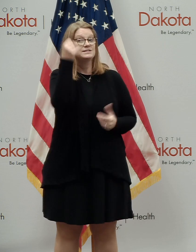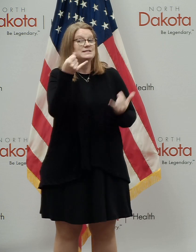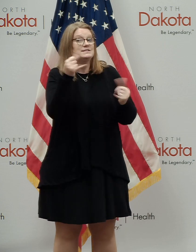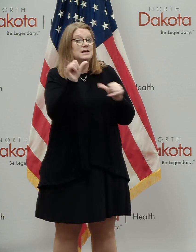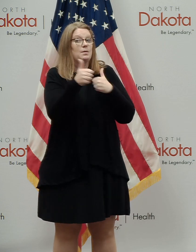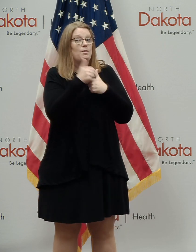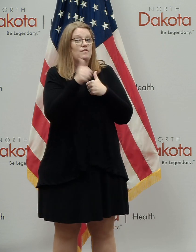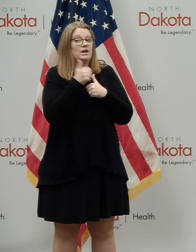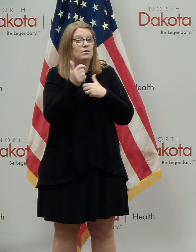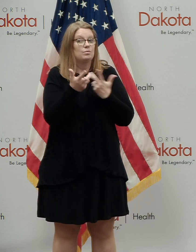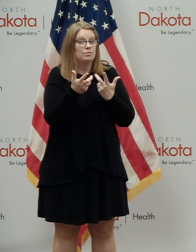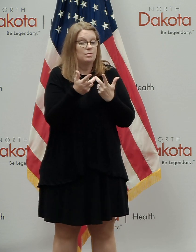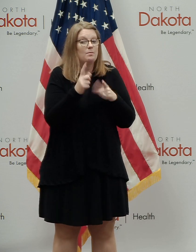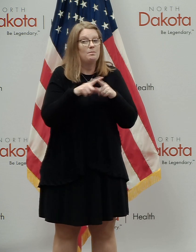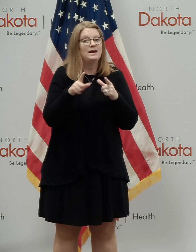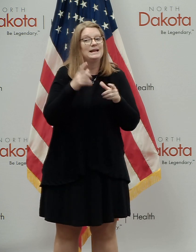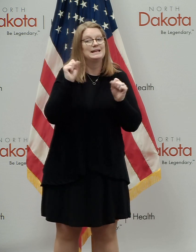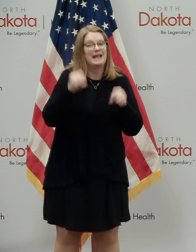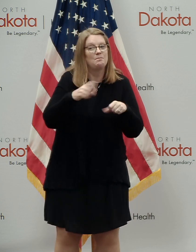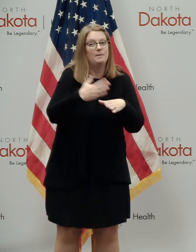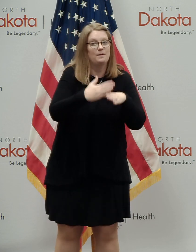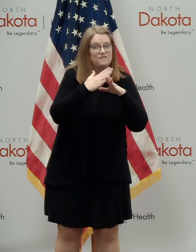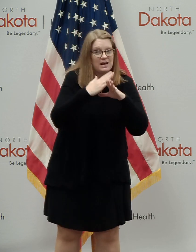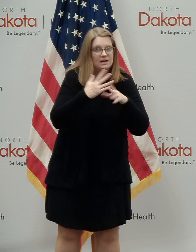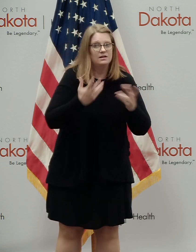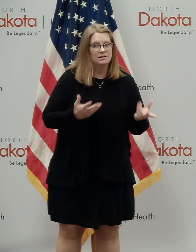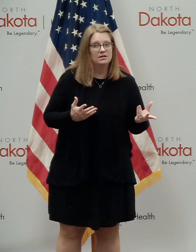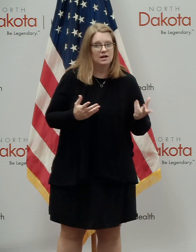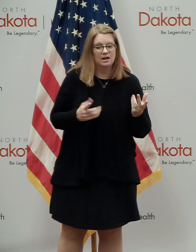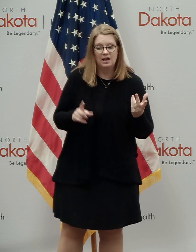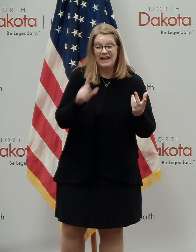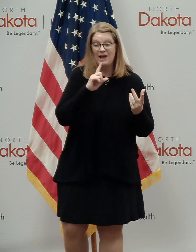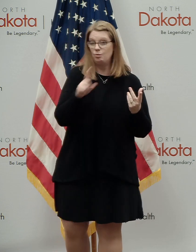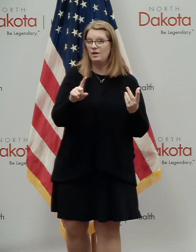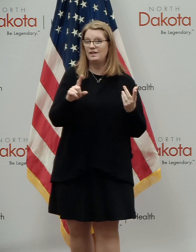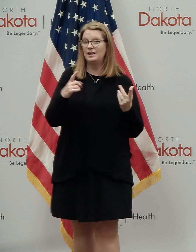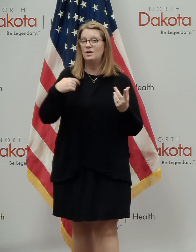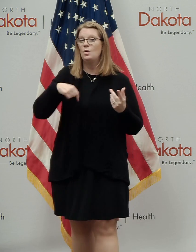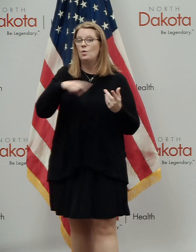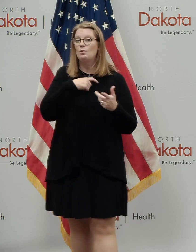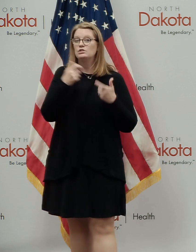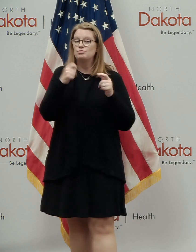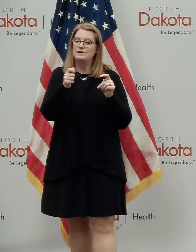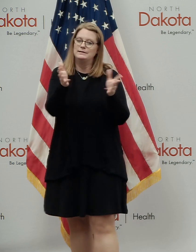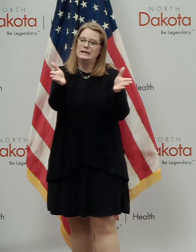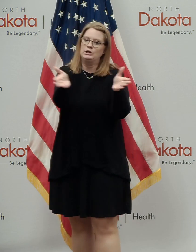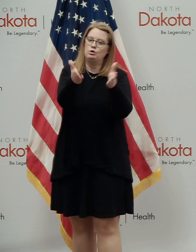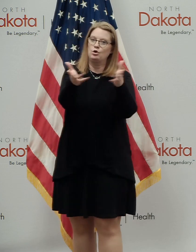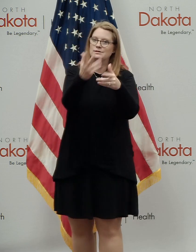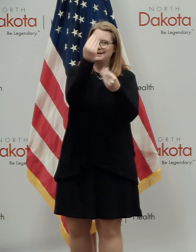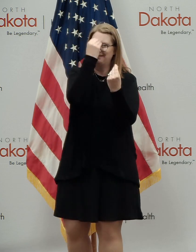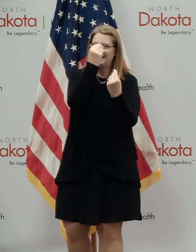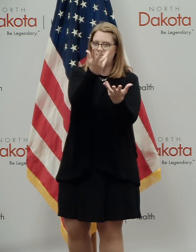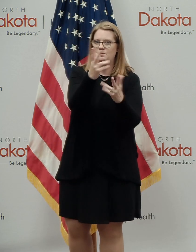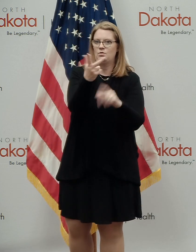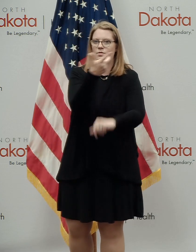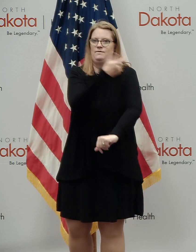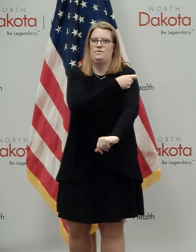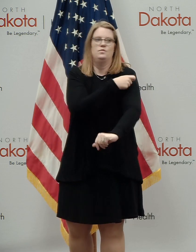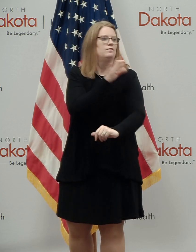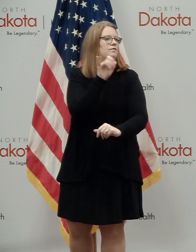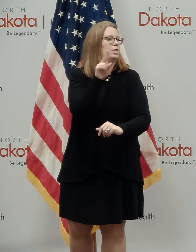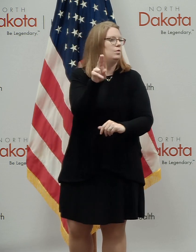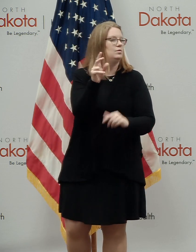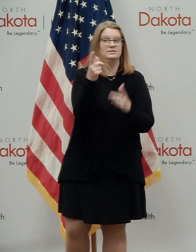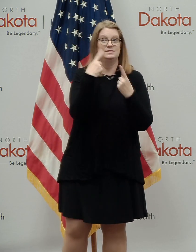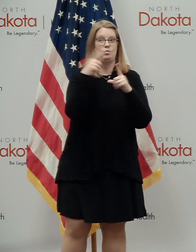it's a preventable risk, and it's something that we are really out trying to counsel folks on. Thank you.